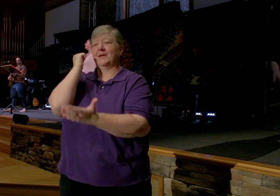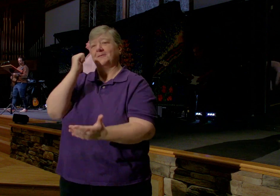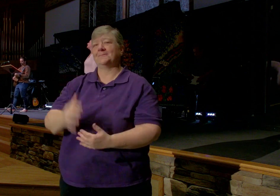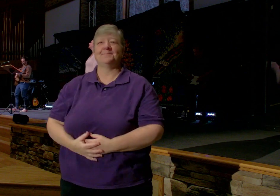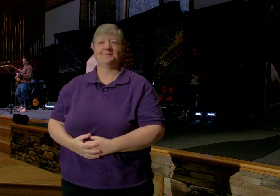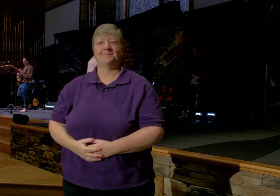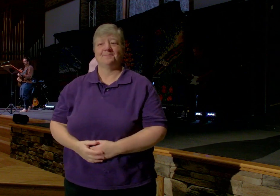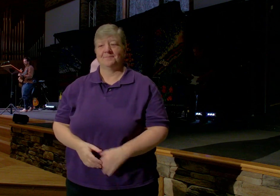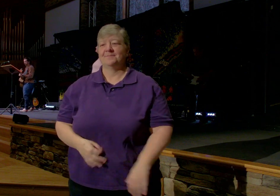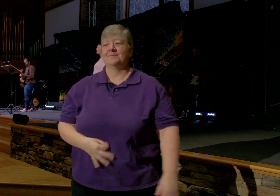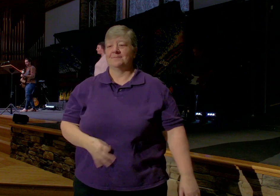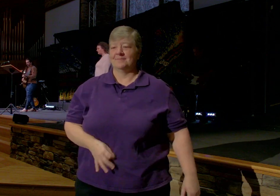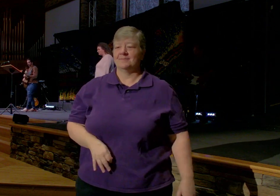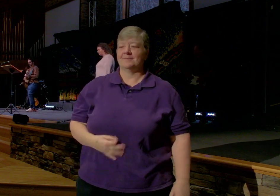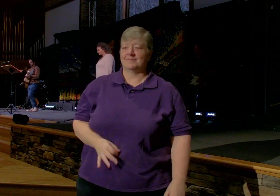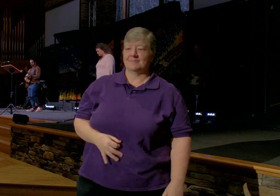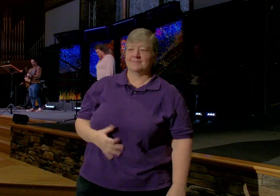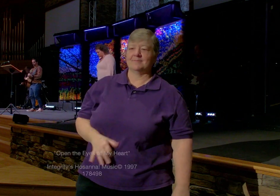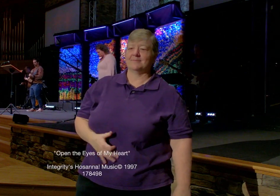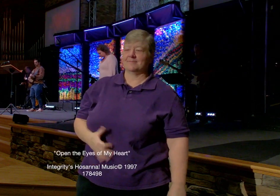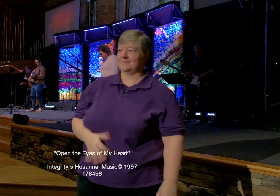Amen.